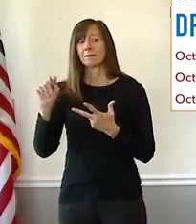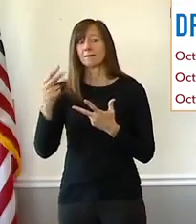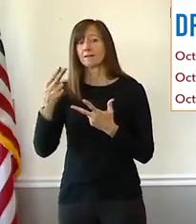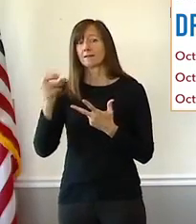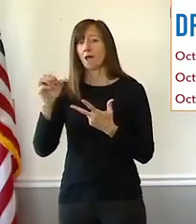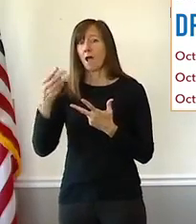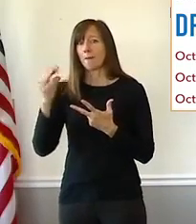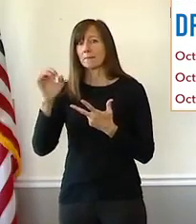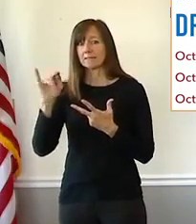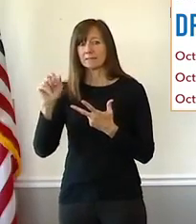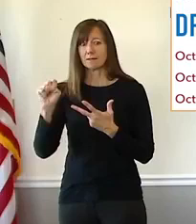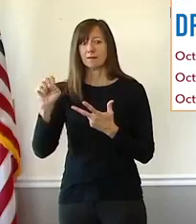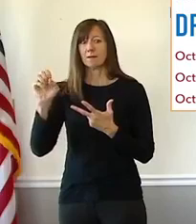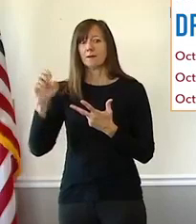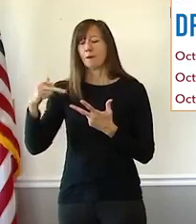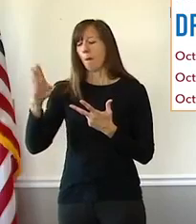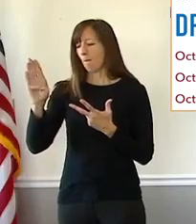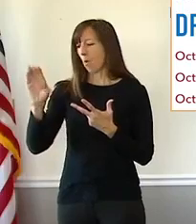Wingdale, town of Dover.